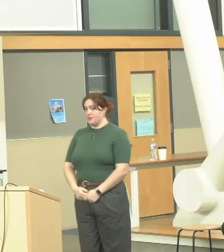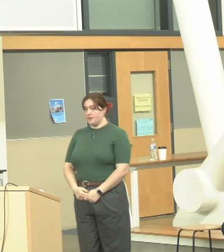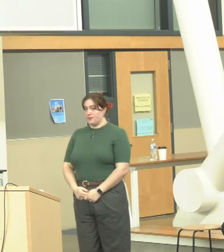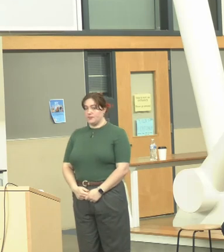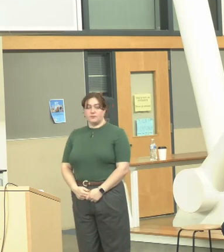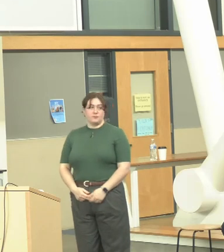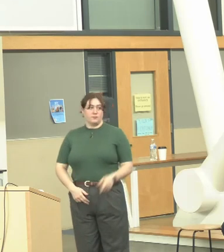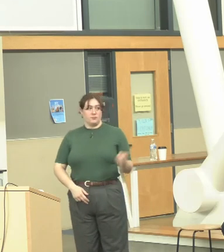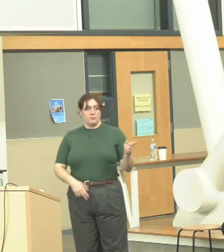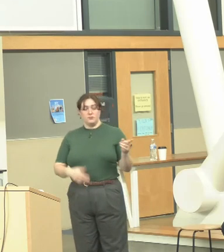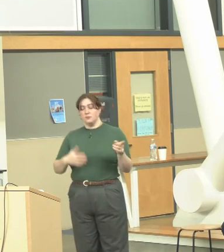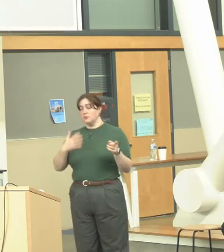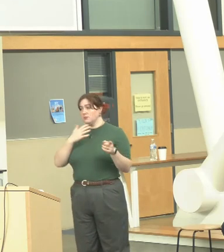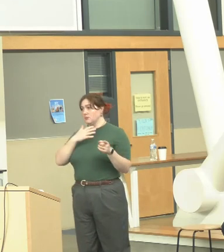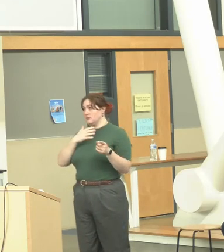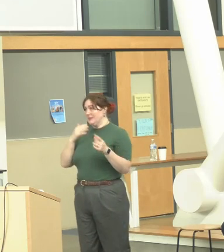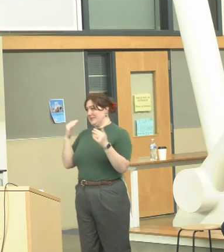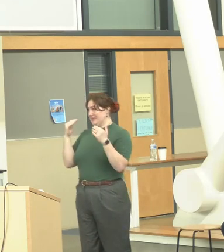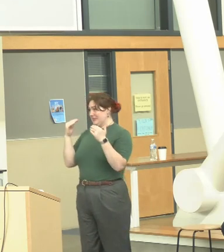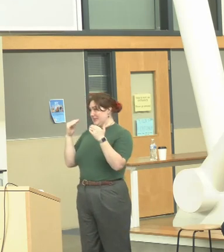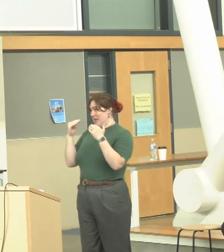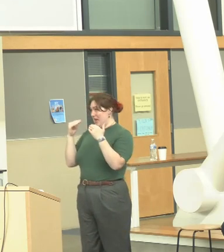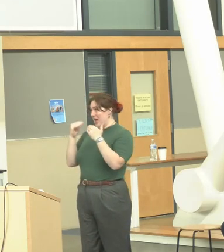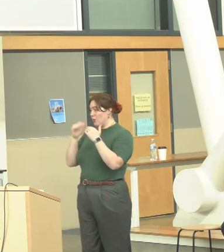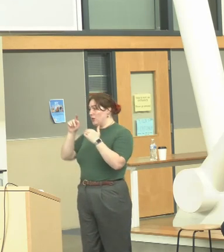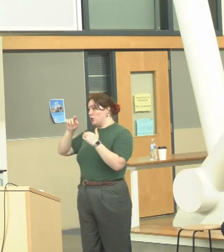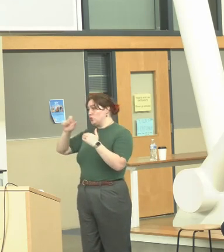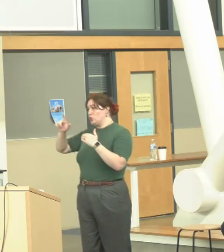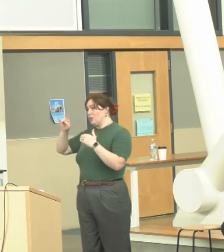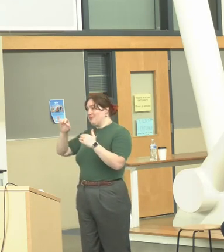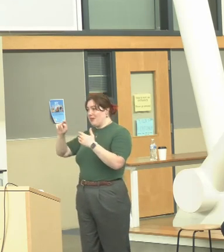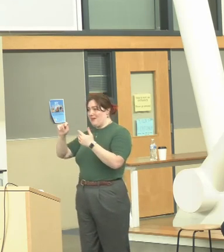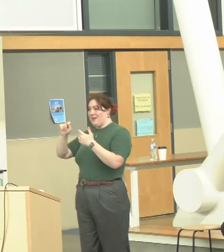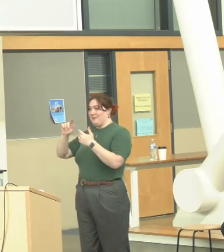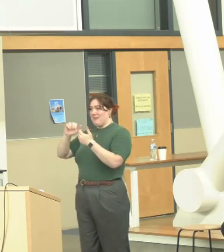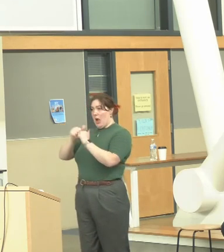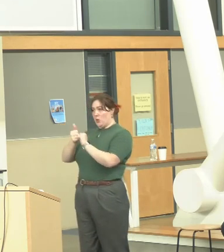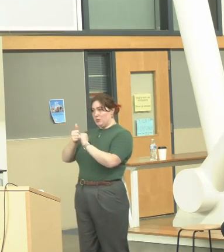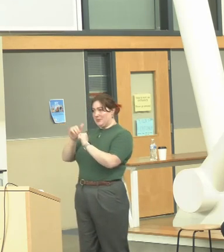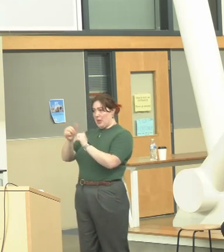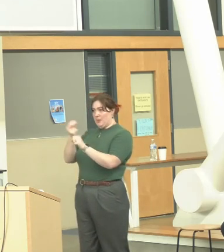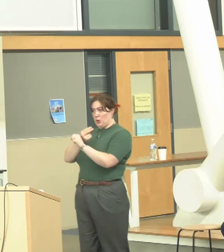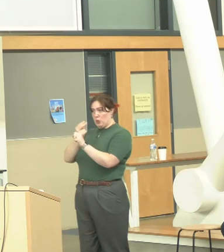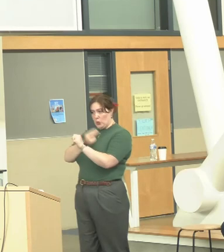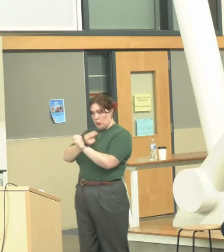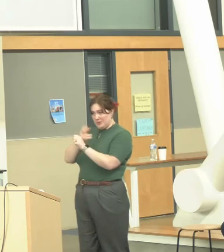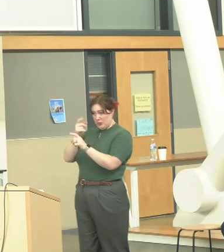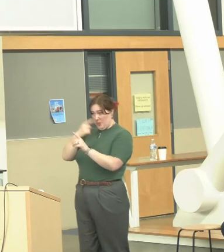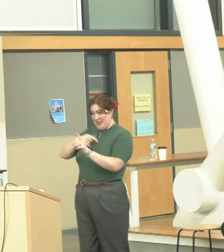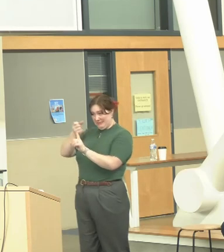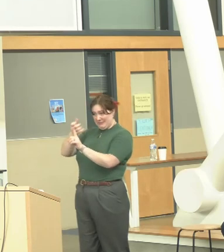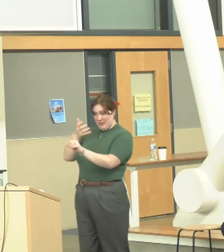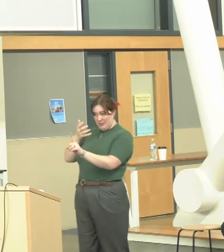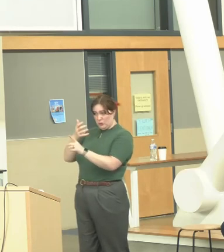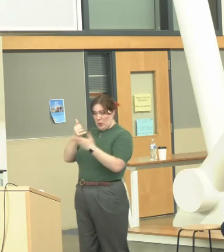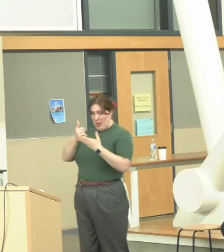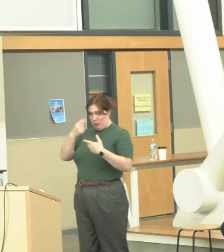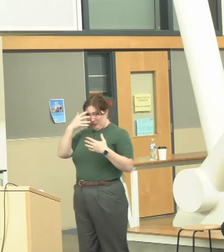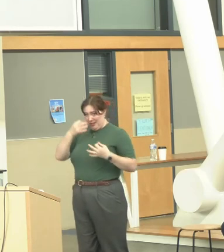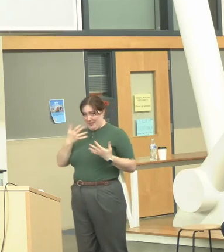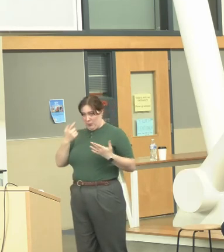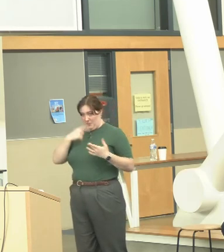Please elaborate on how the Equity Lens Toolkit is being used to guide your decisions. Yeah, again, I spoke to that earlier.